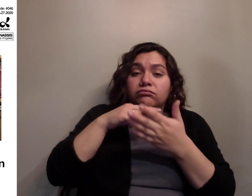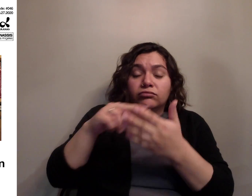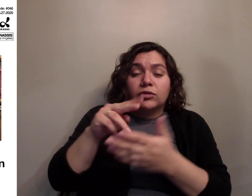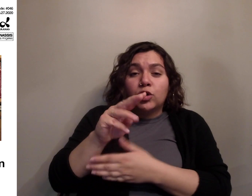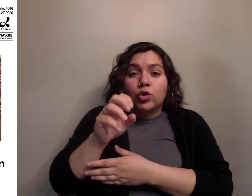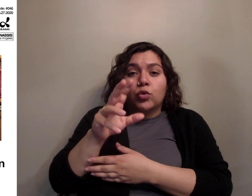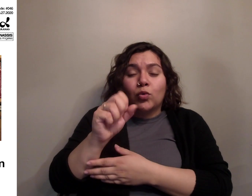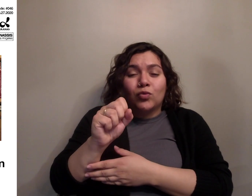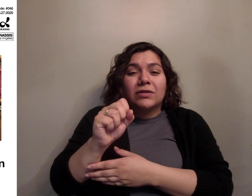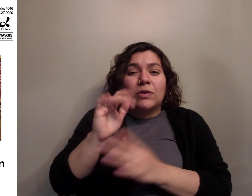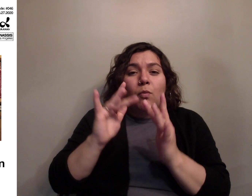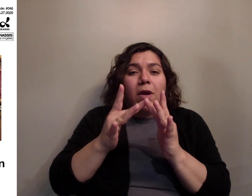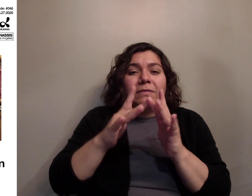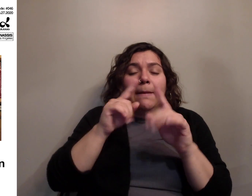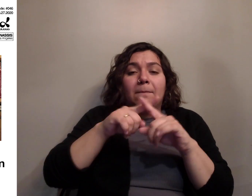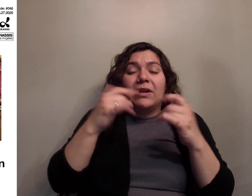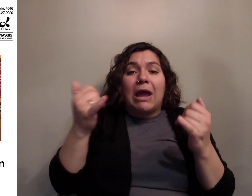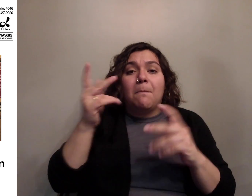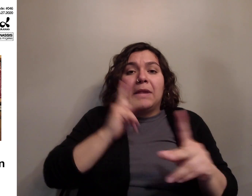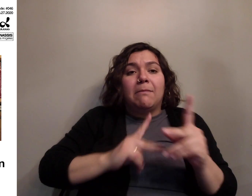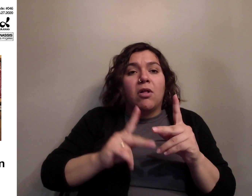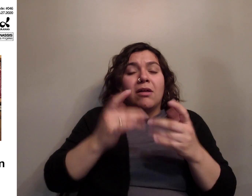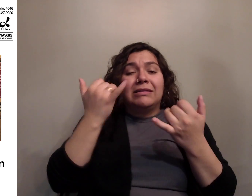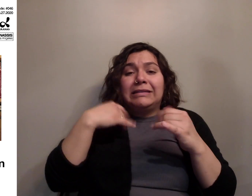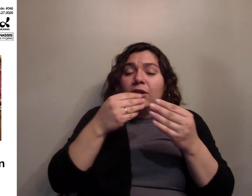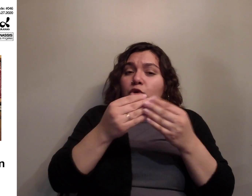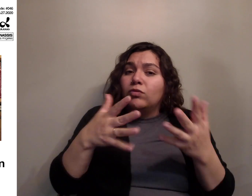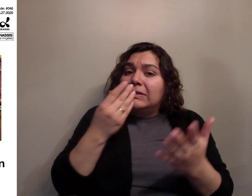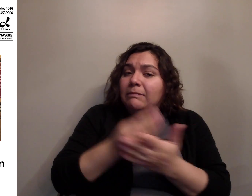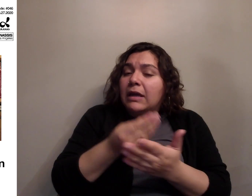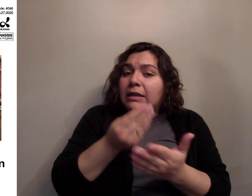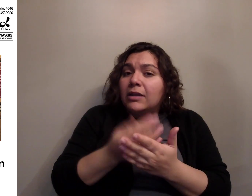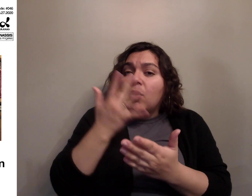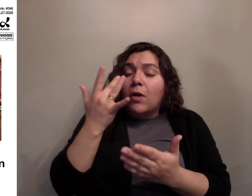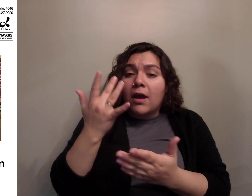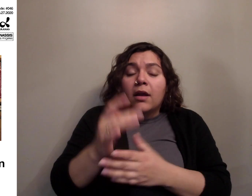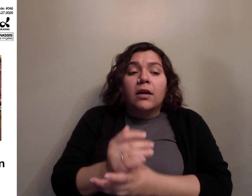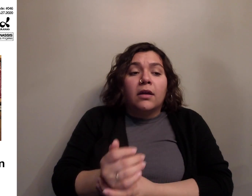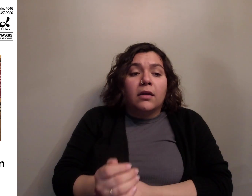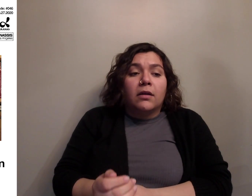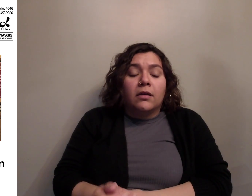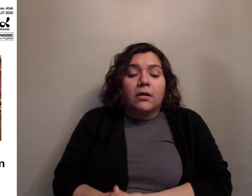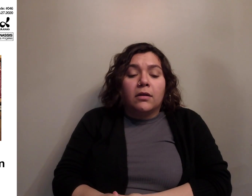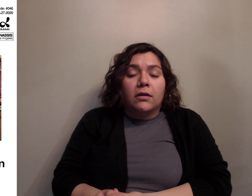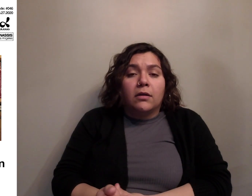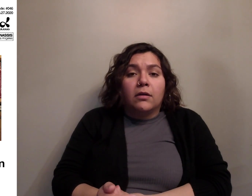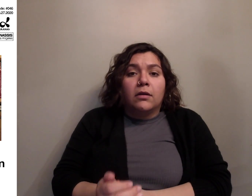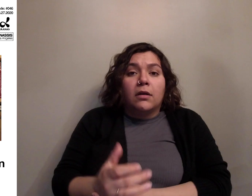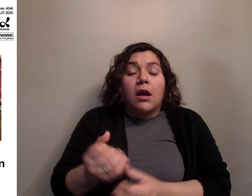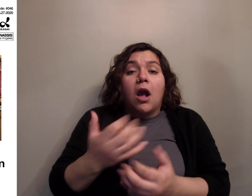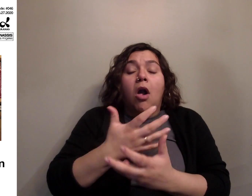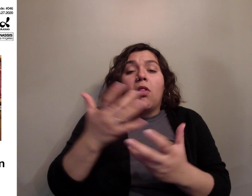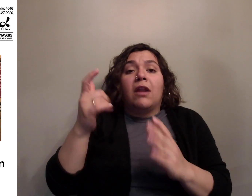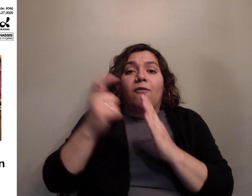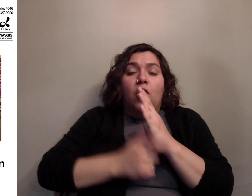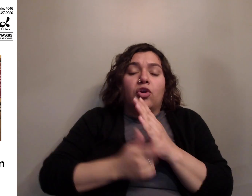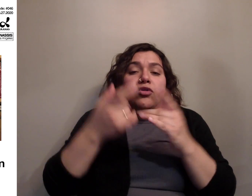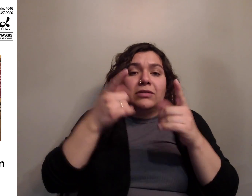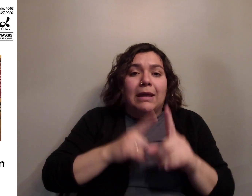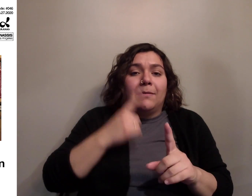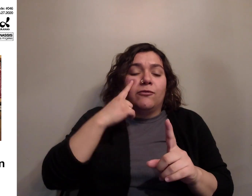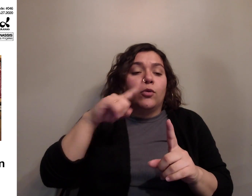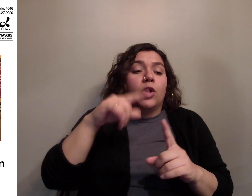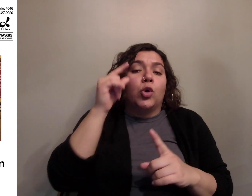websites, and yet people aren't making money. People are losing money because so much of the ad revenue goes to Google